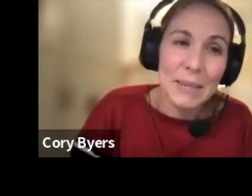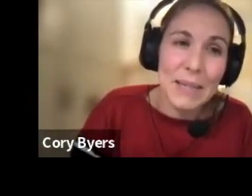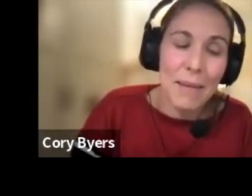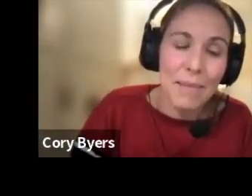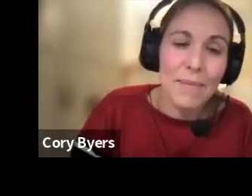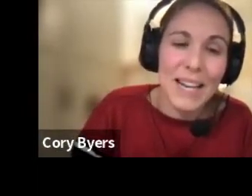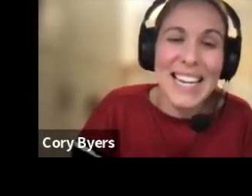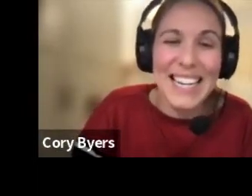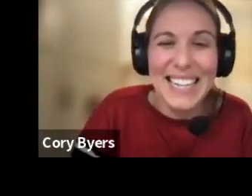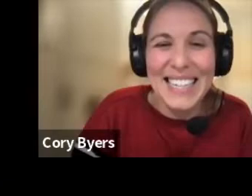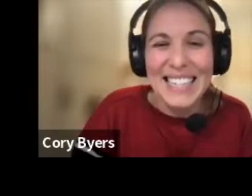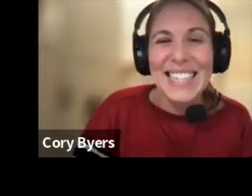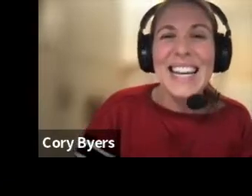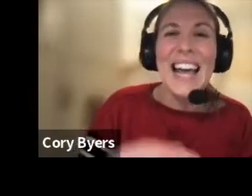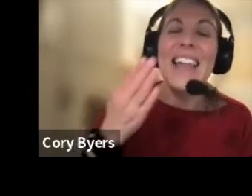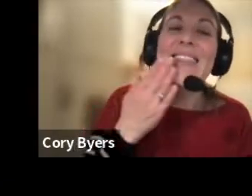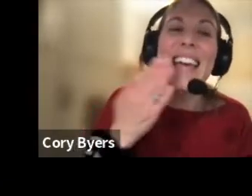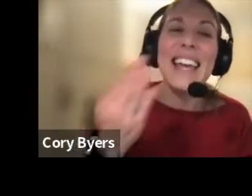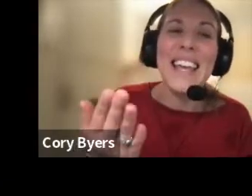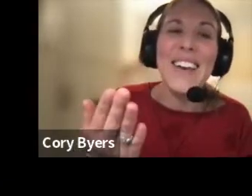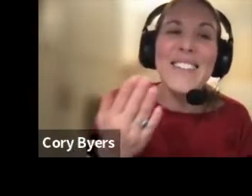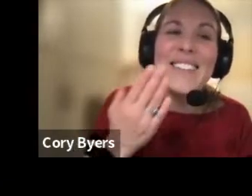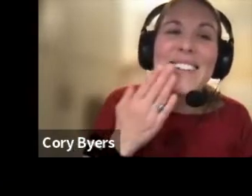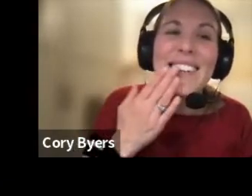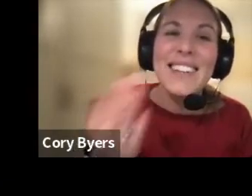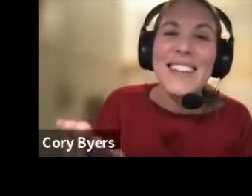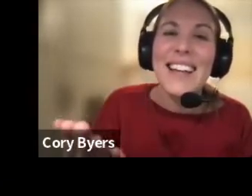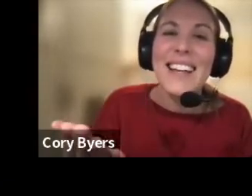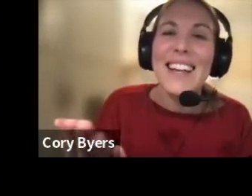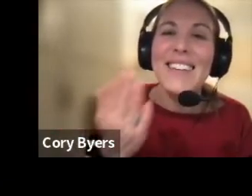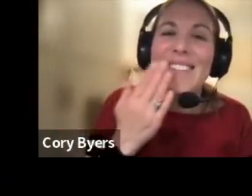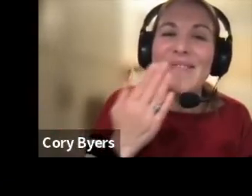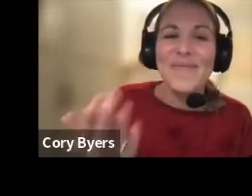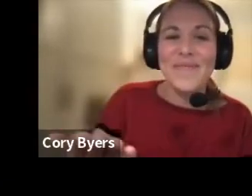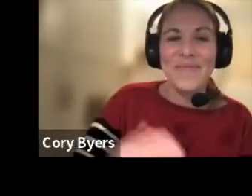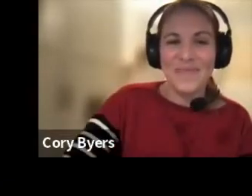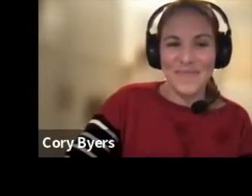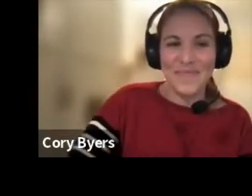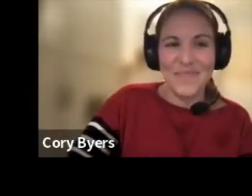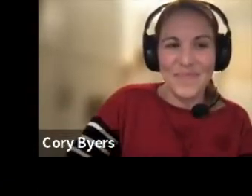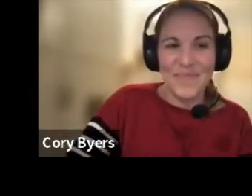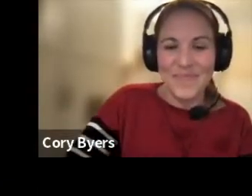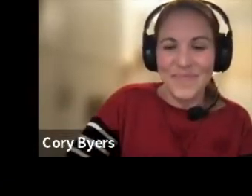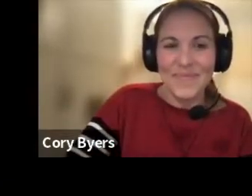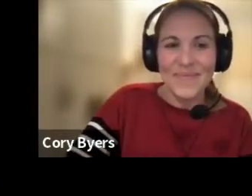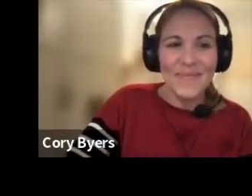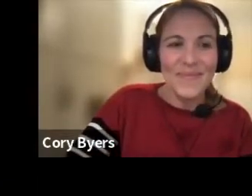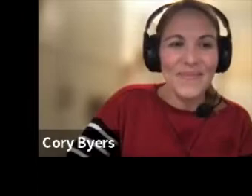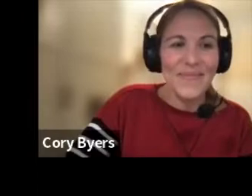takes some time. And thank you. Thank you.